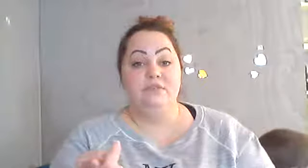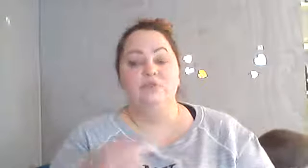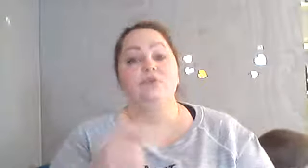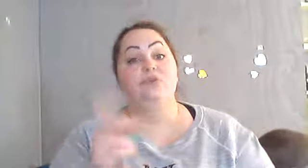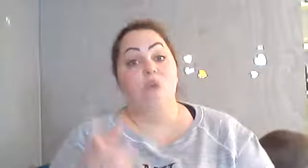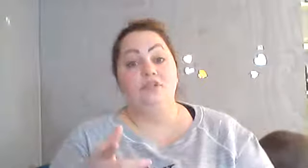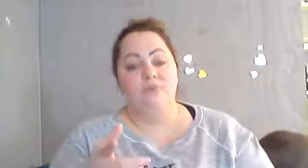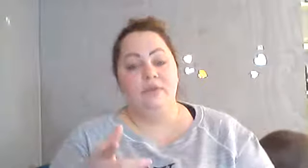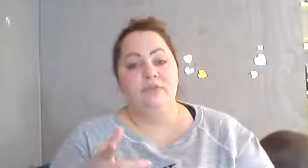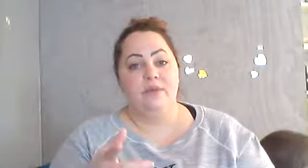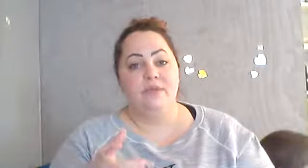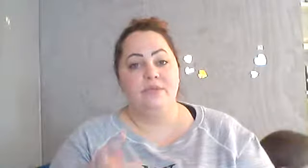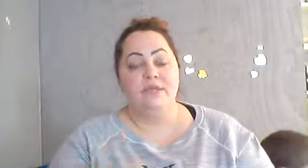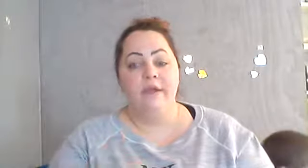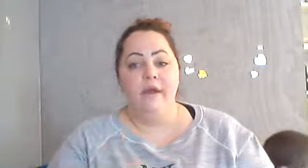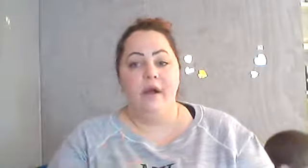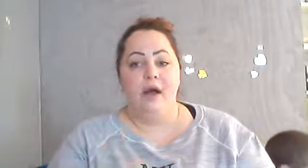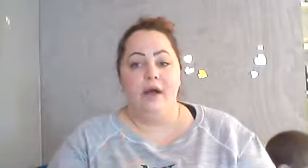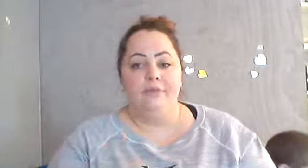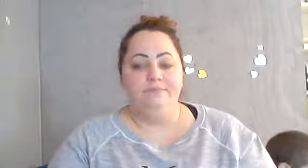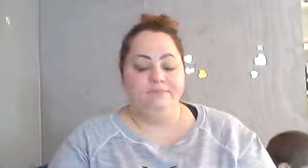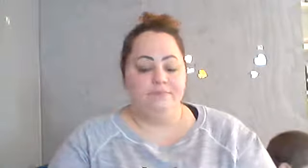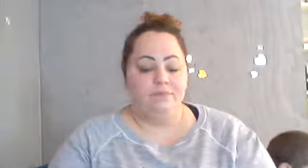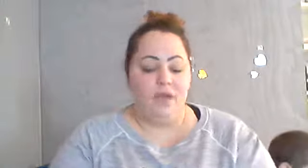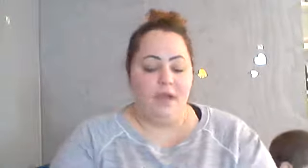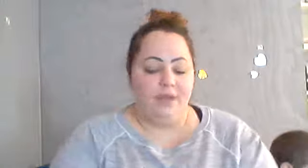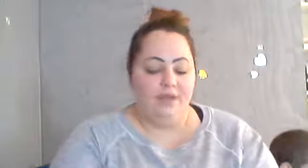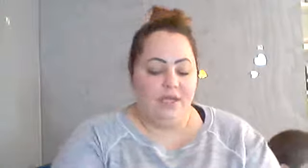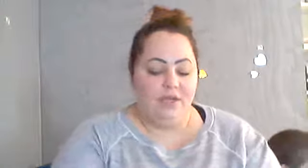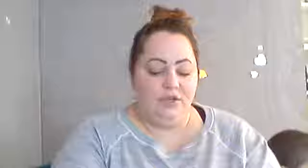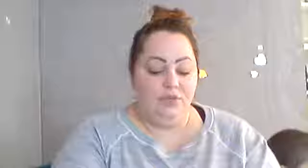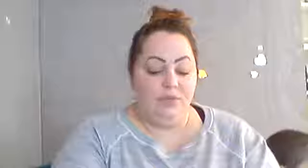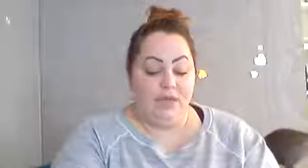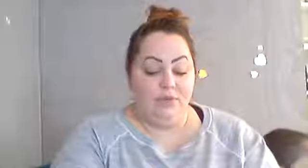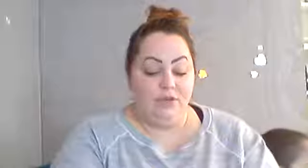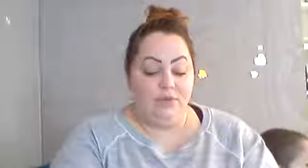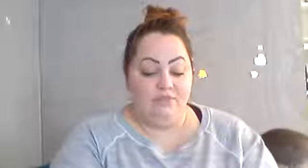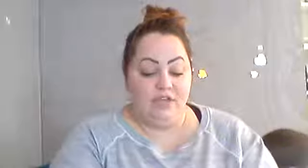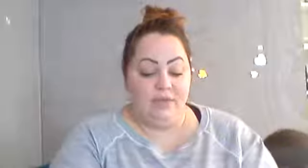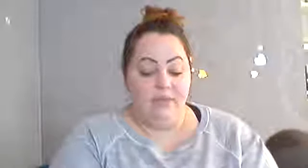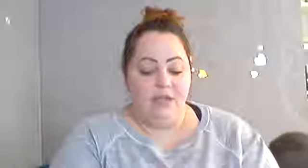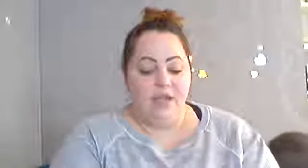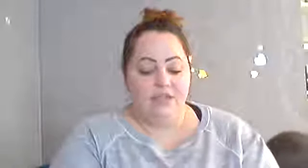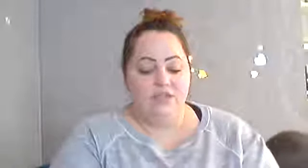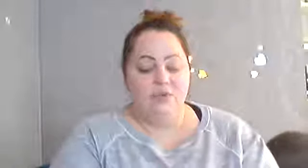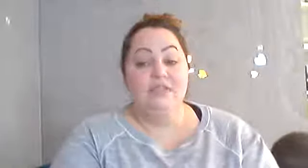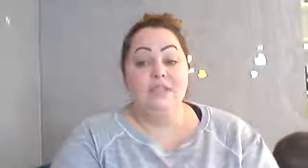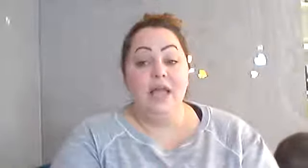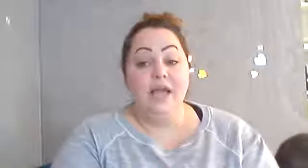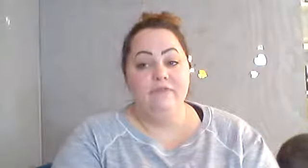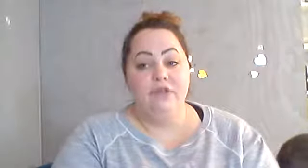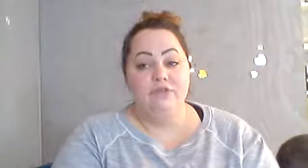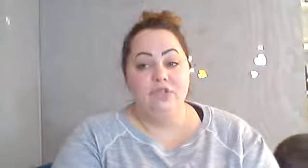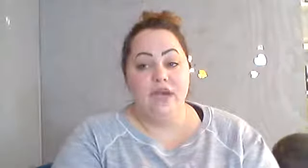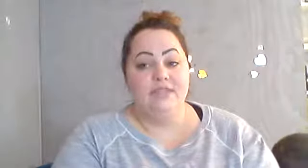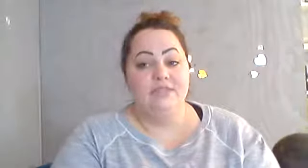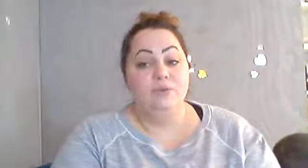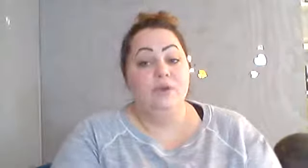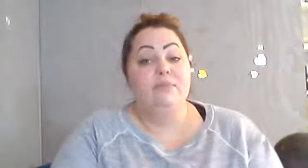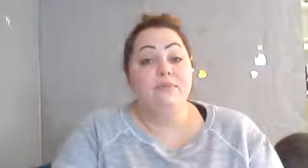Well, you watch my response. And then you reply when you have time. And so it's like video chat, except we don't have to be